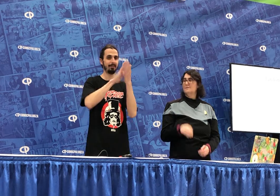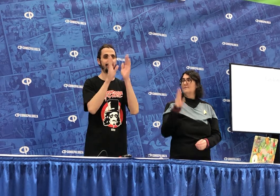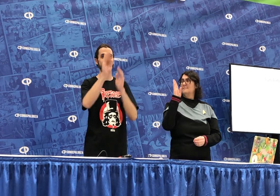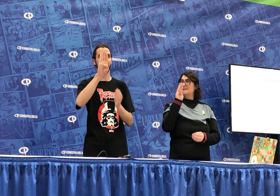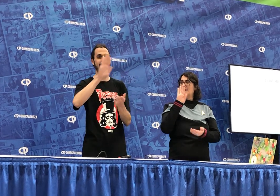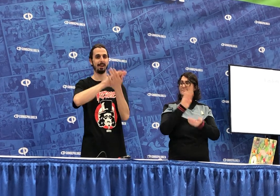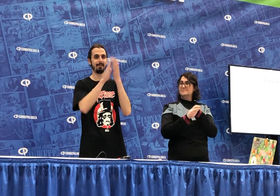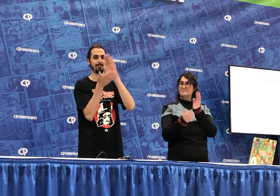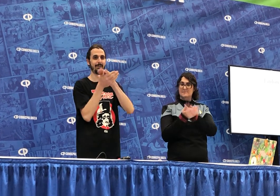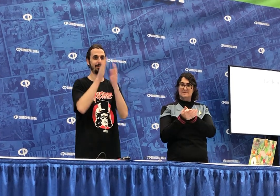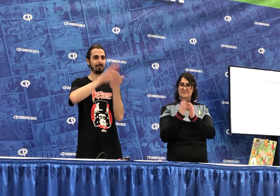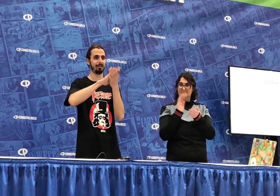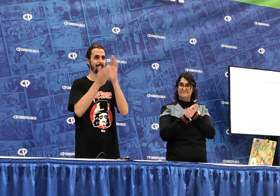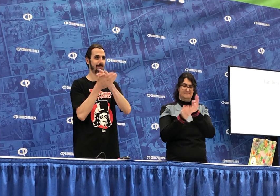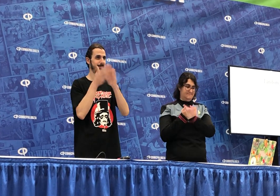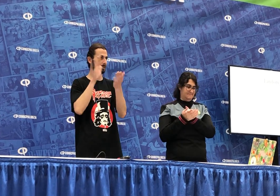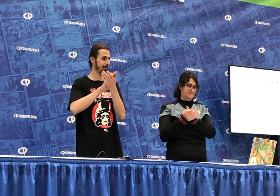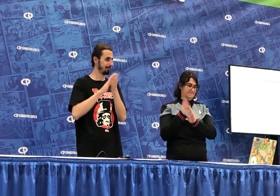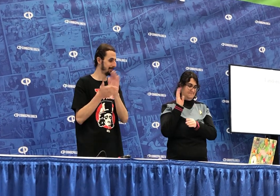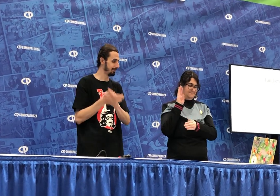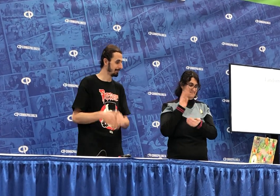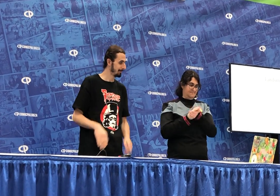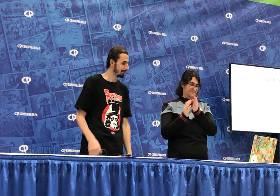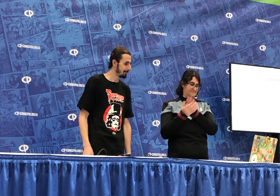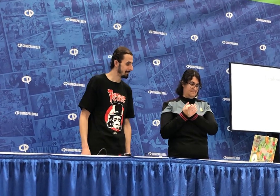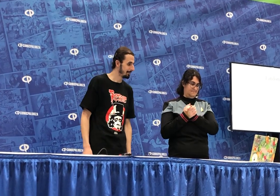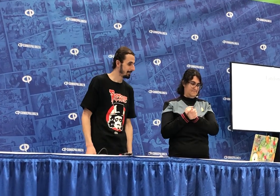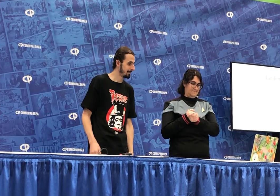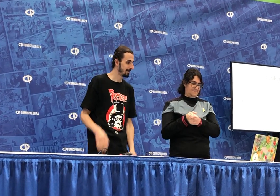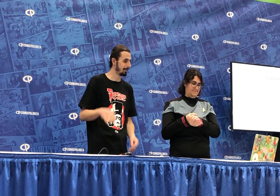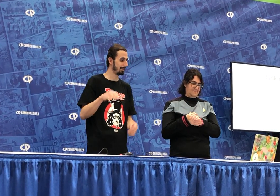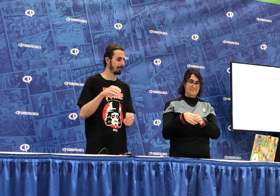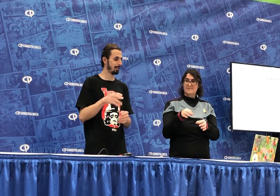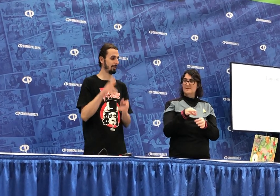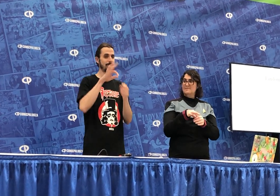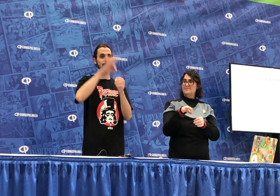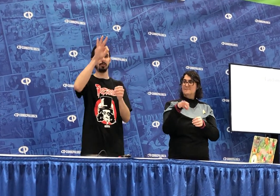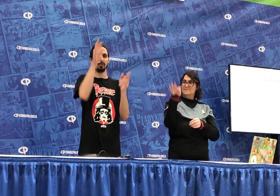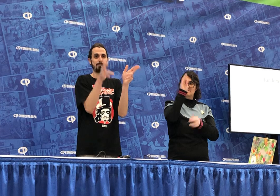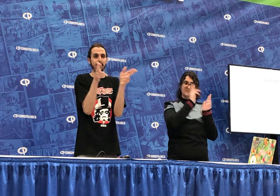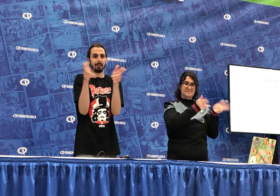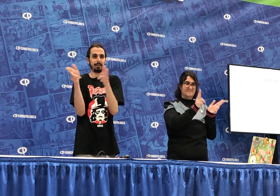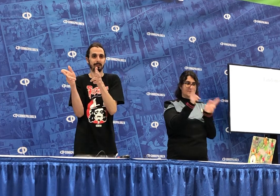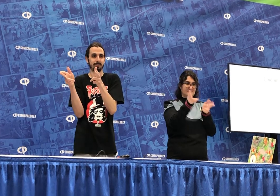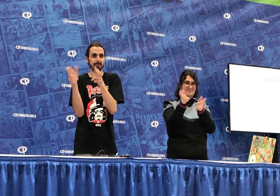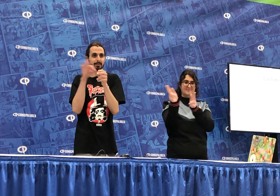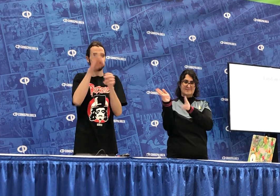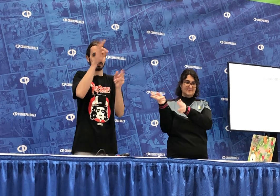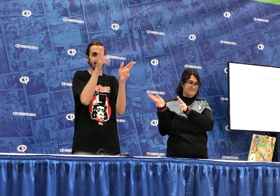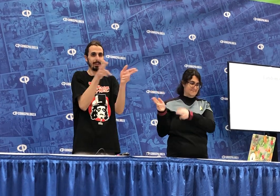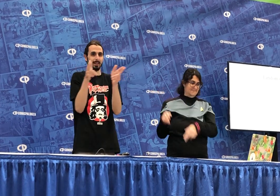Bob's Burgers, but you're kind of doing like Bob and then doing burger, spelling Bob real fast and then burger. And then Ghostbusters.